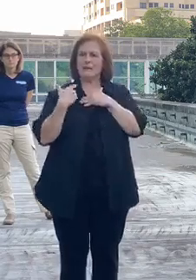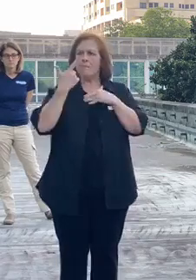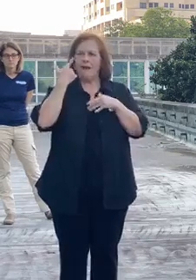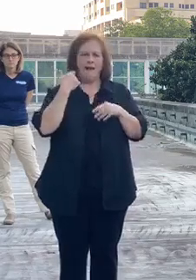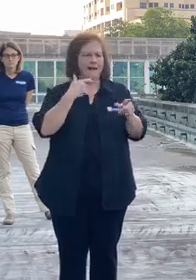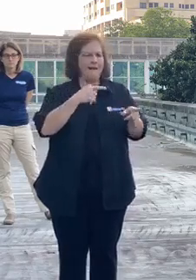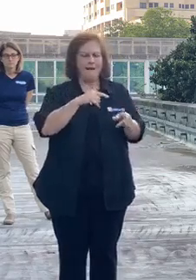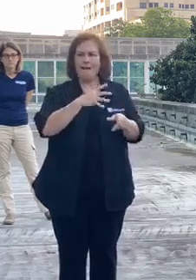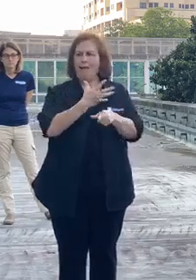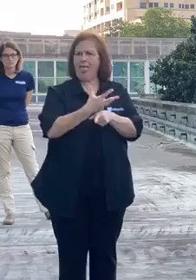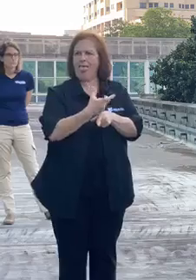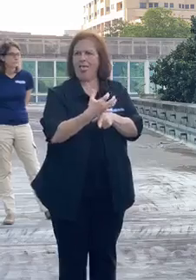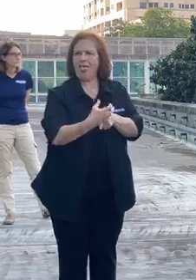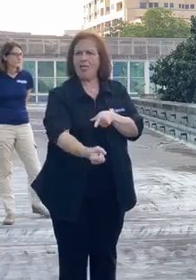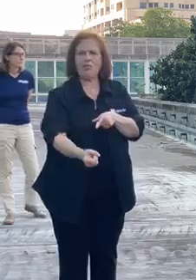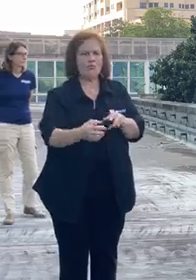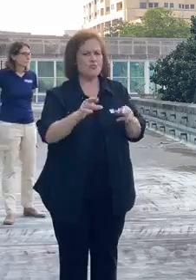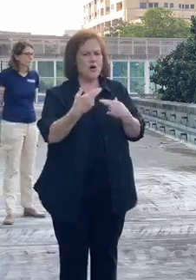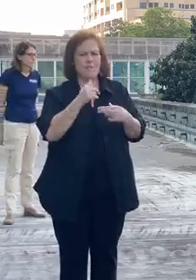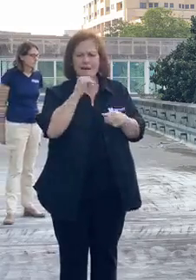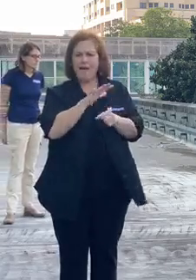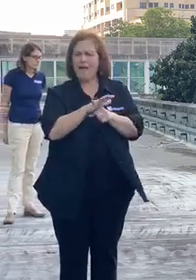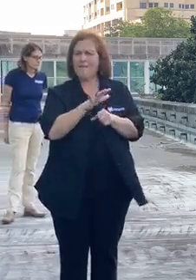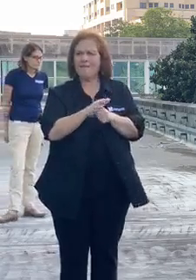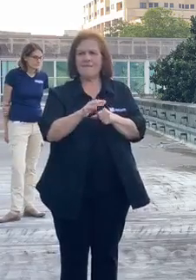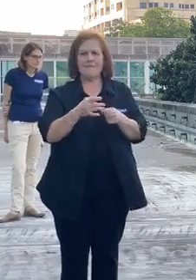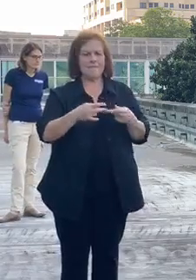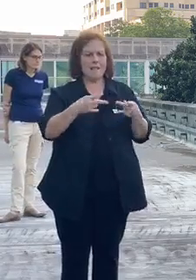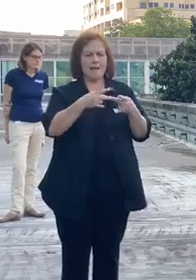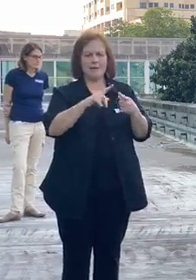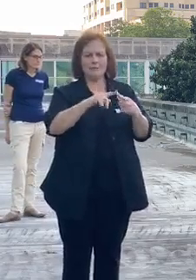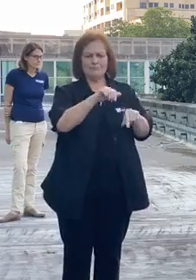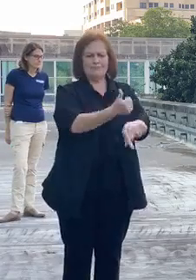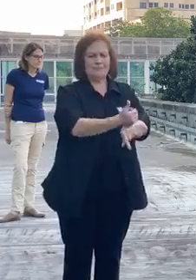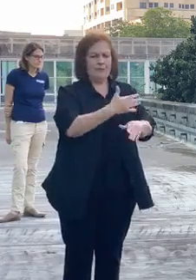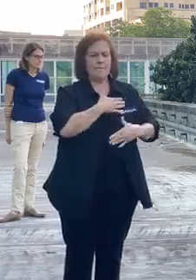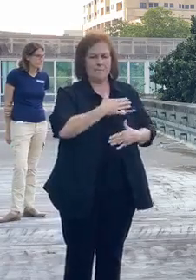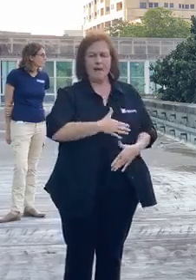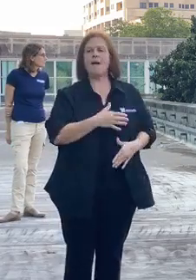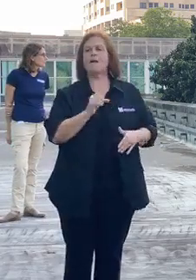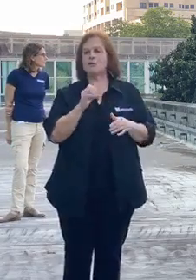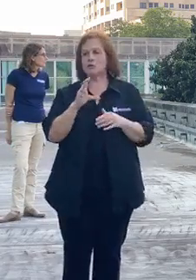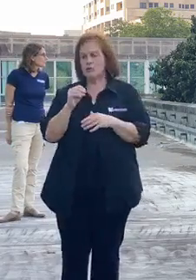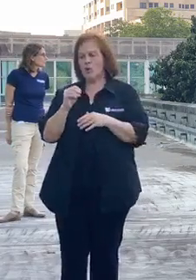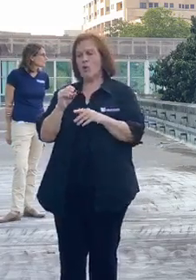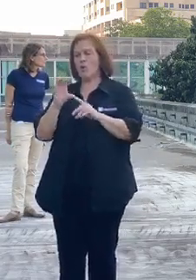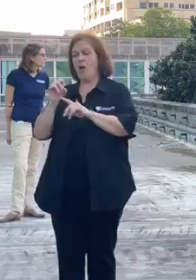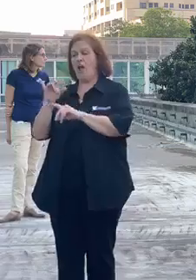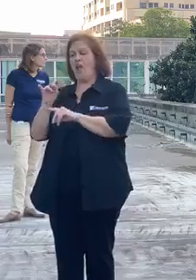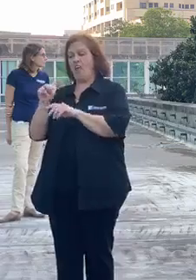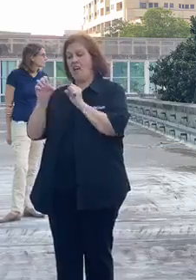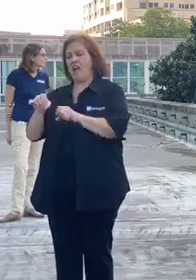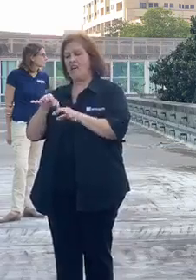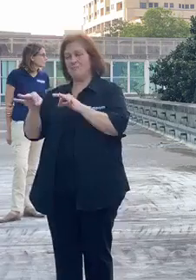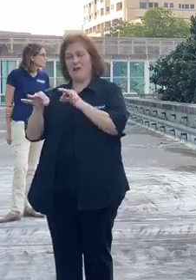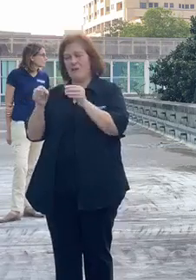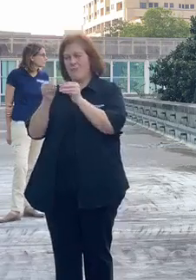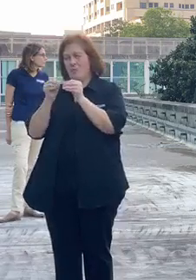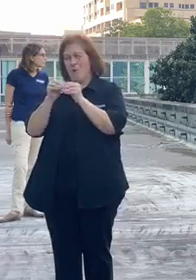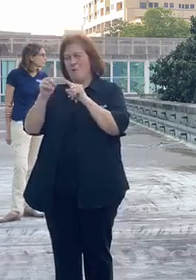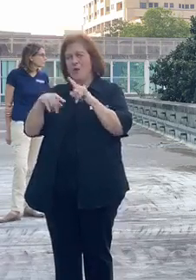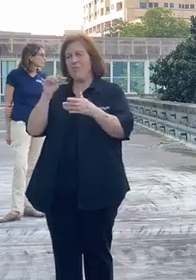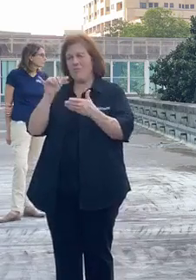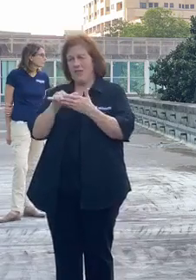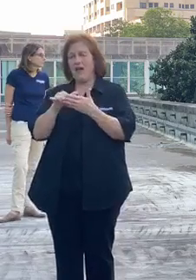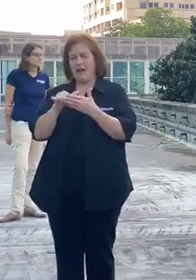So that's happening, and I'll ask Colin to come up and just share a little bit more with you, because he's been front and center on